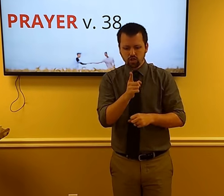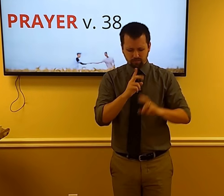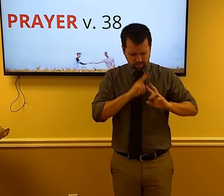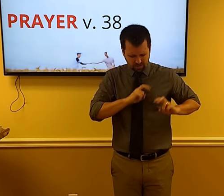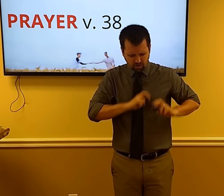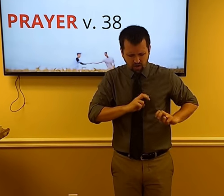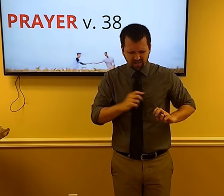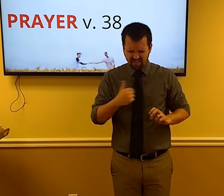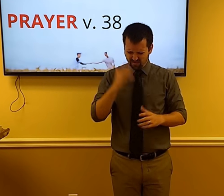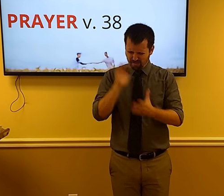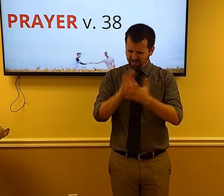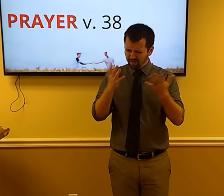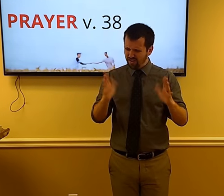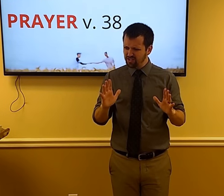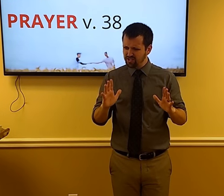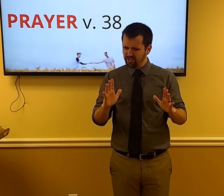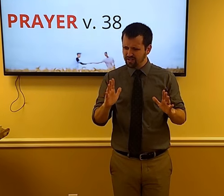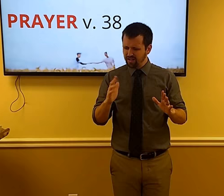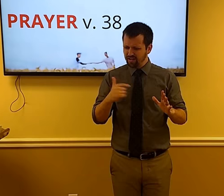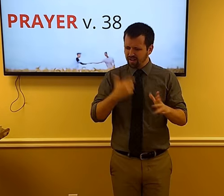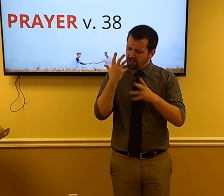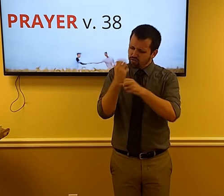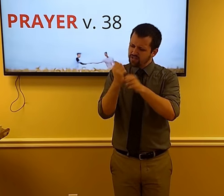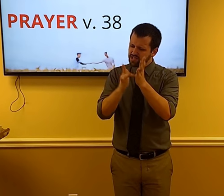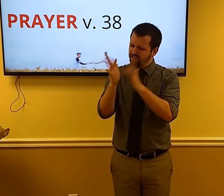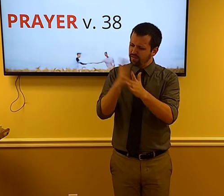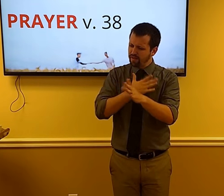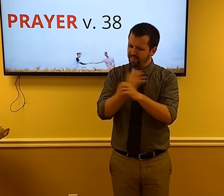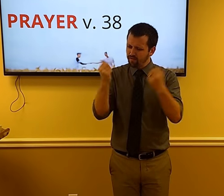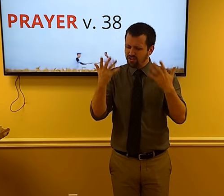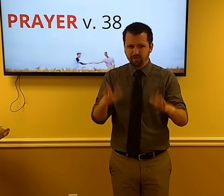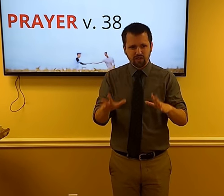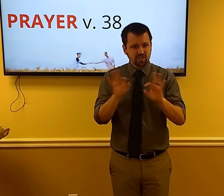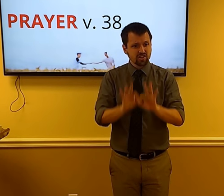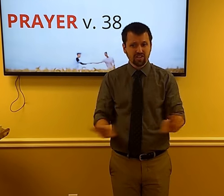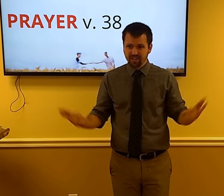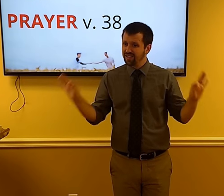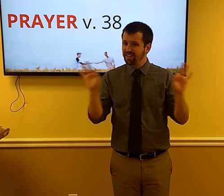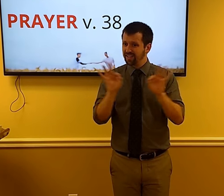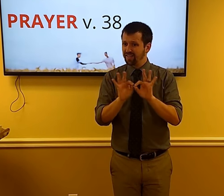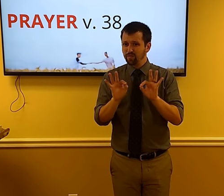sure. Check our hearts. Do I believe finish? Do I trust Jesus, my salvation finish? It's